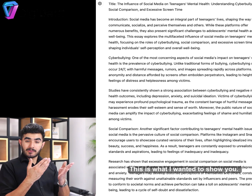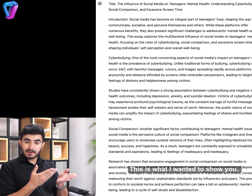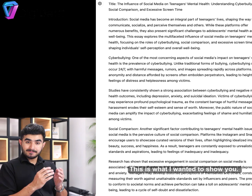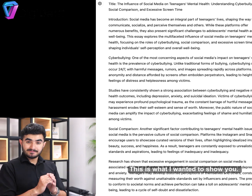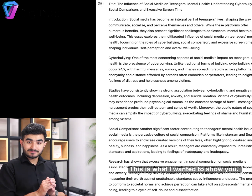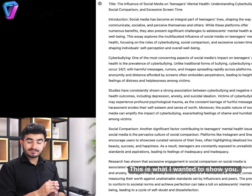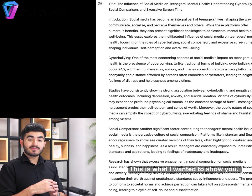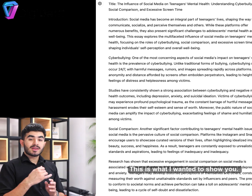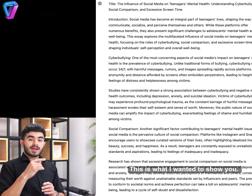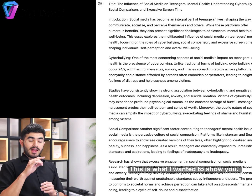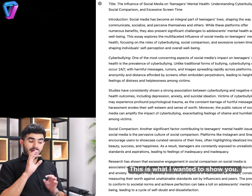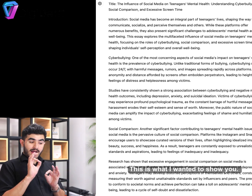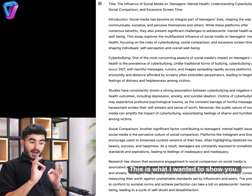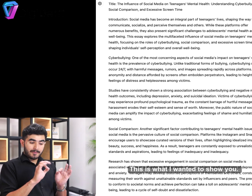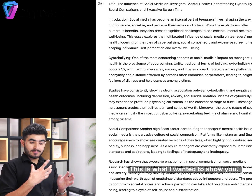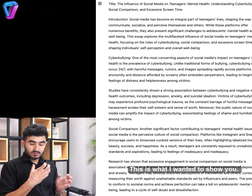This is what I wanted to show you.